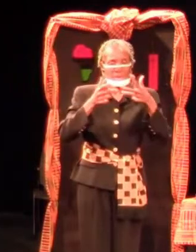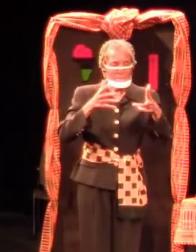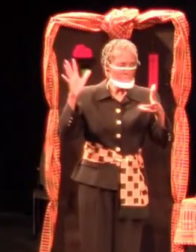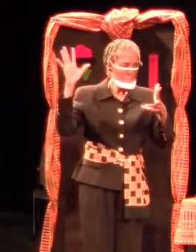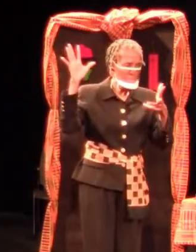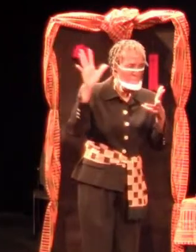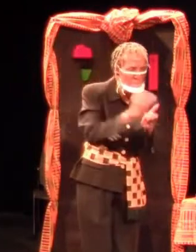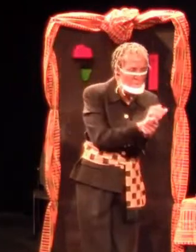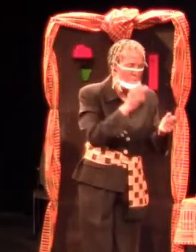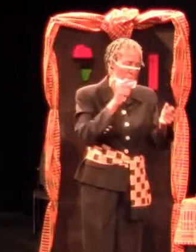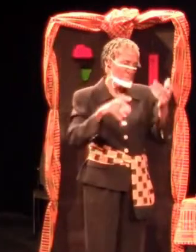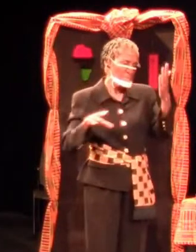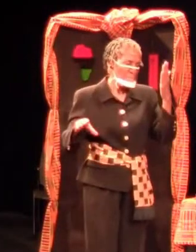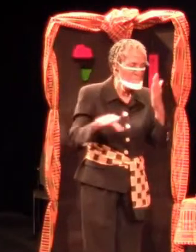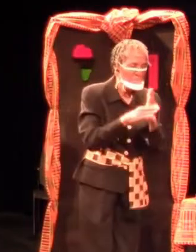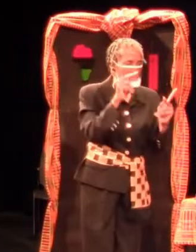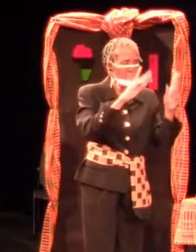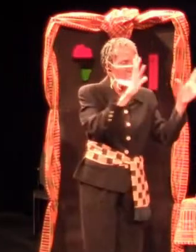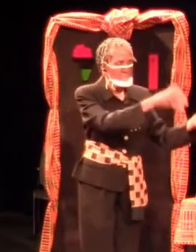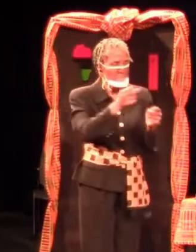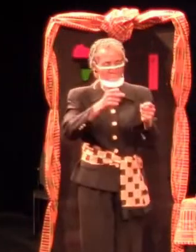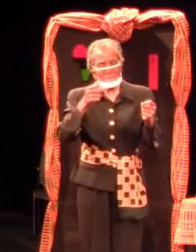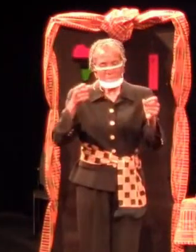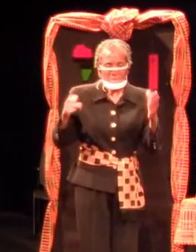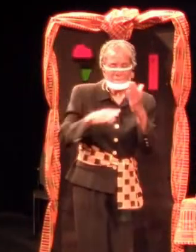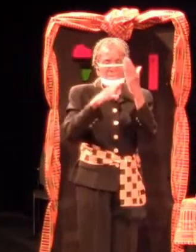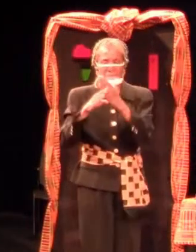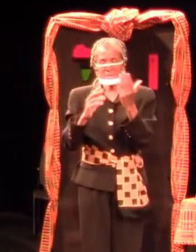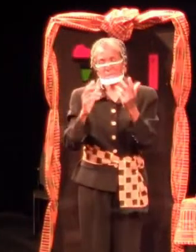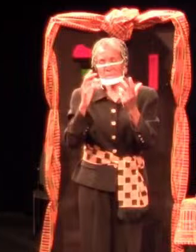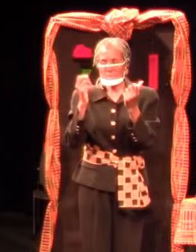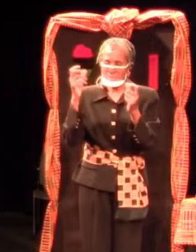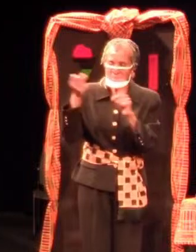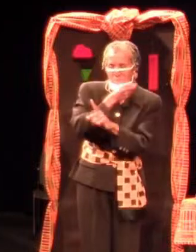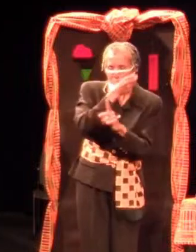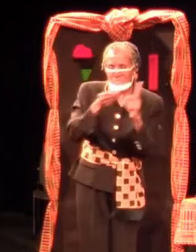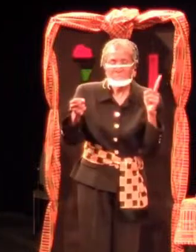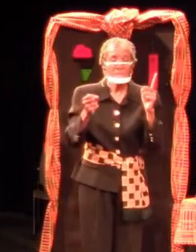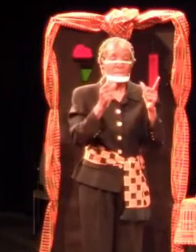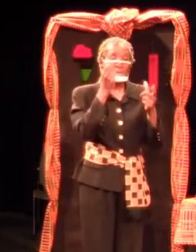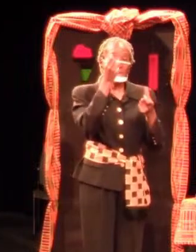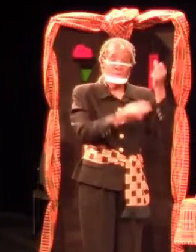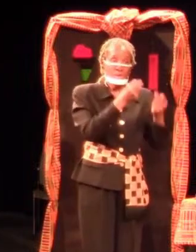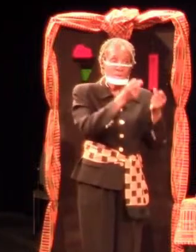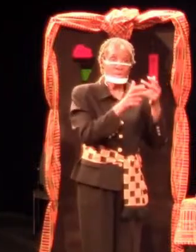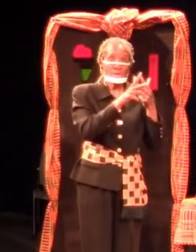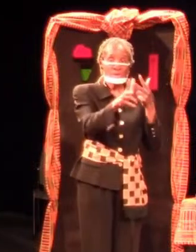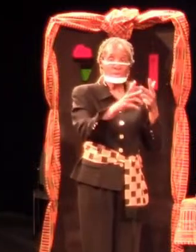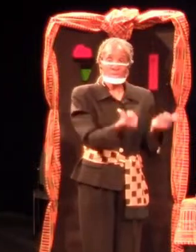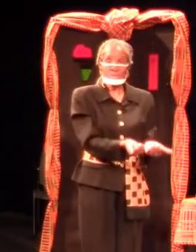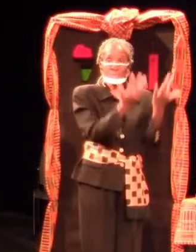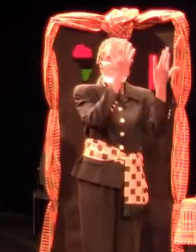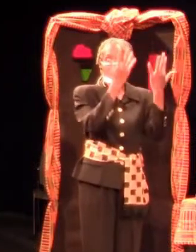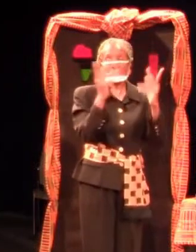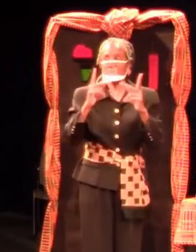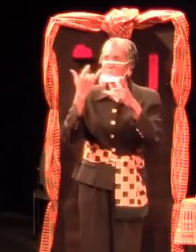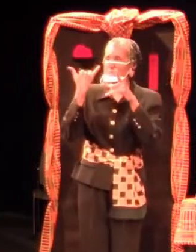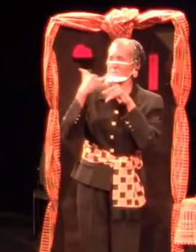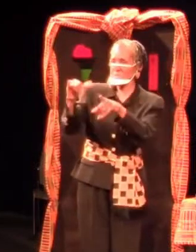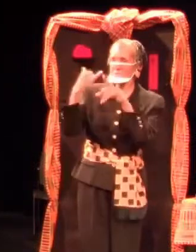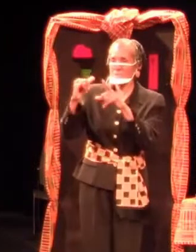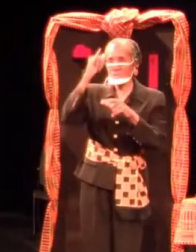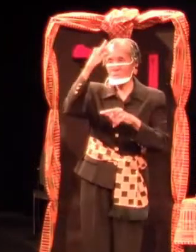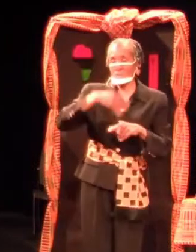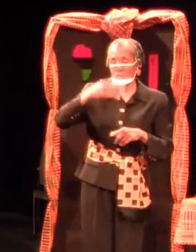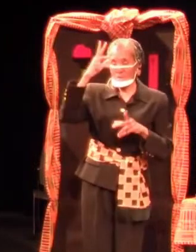drivers stoned, kicked, and beaten, and the cars were burned. The mobs might groan and curse in disappointment when a